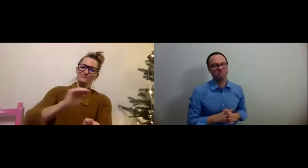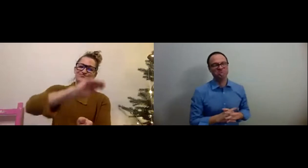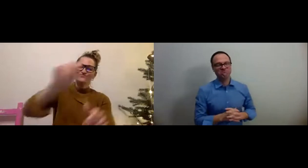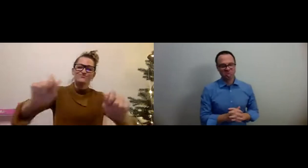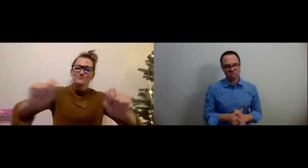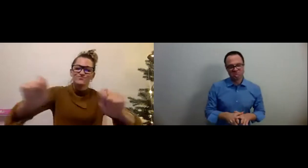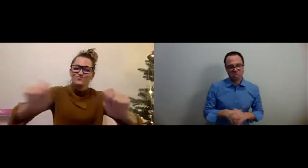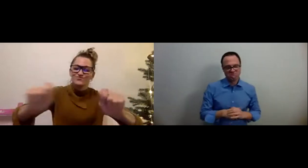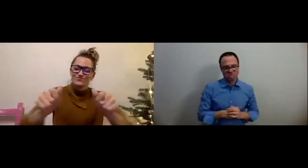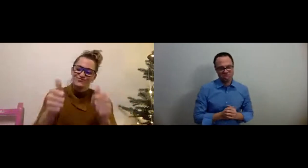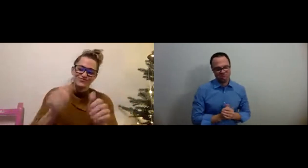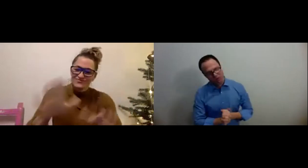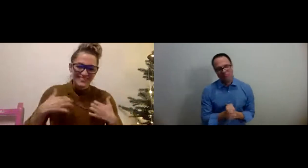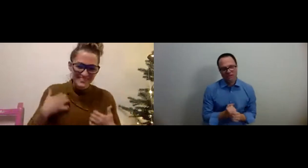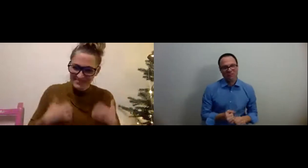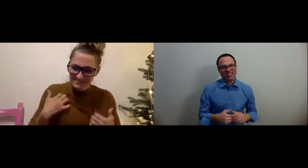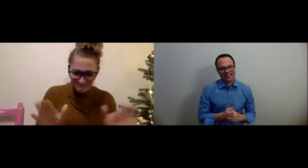Now, I'm a bit nervous,